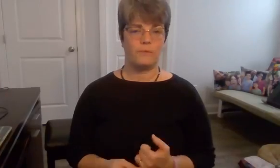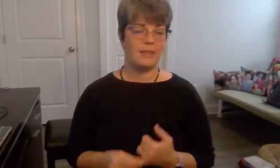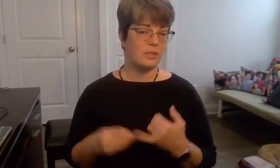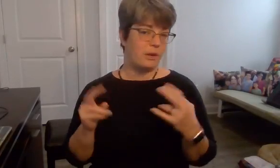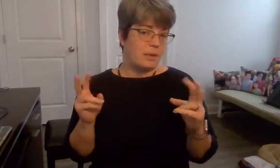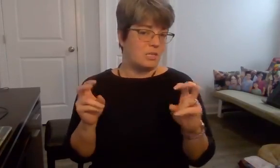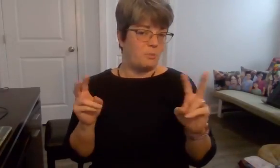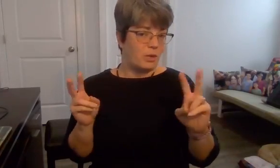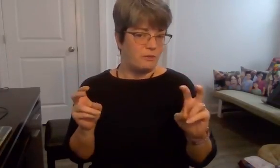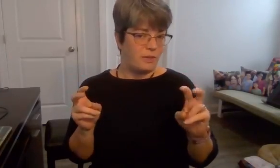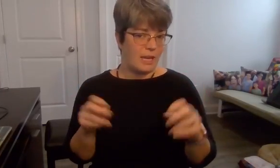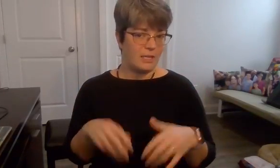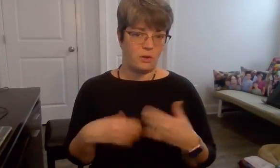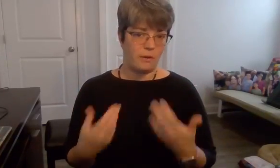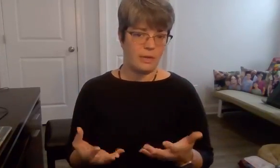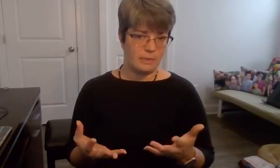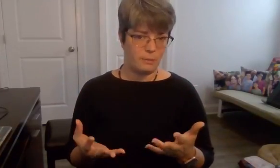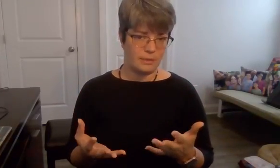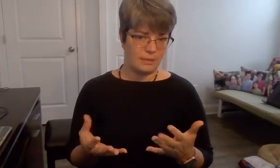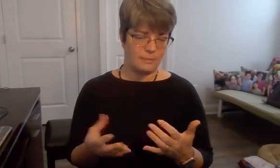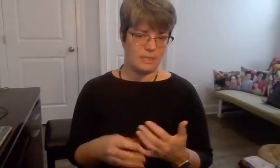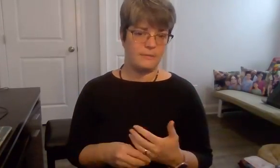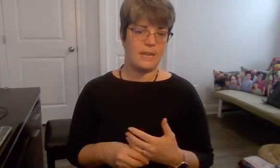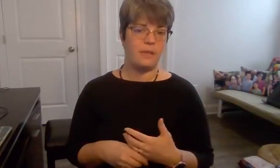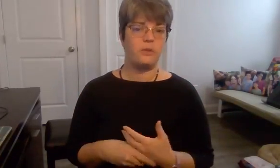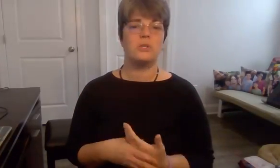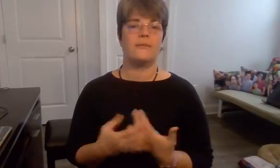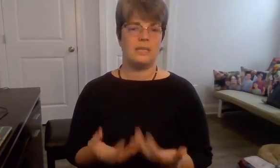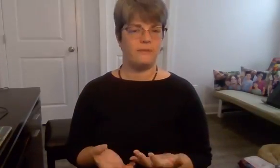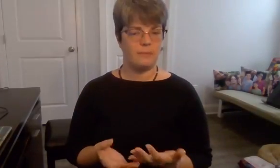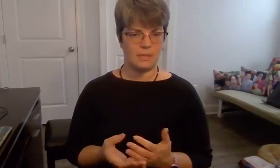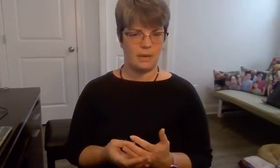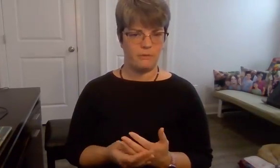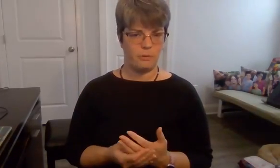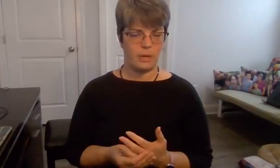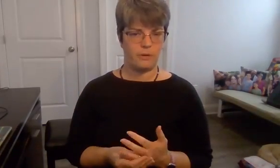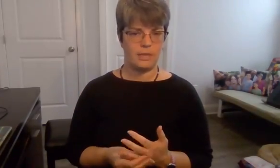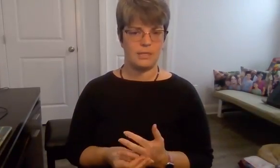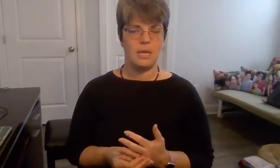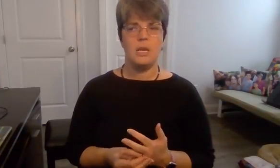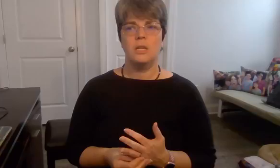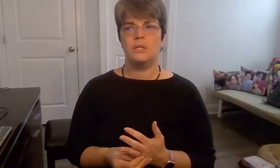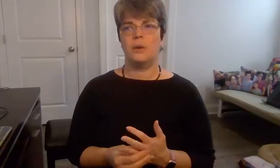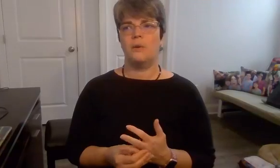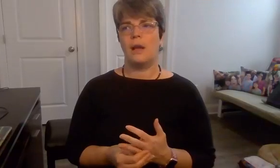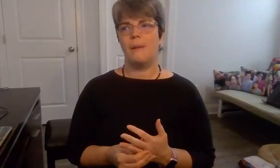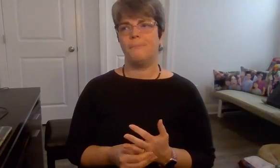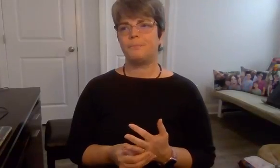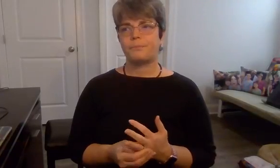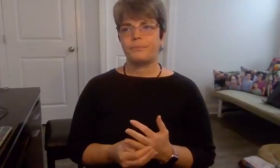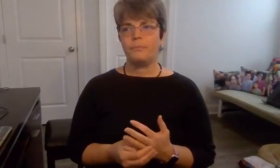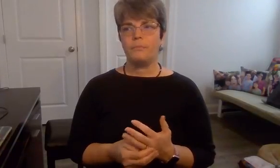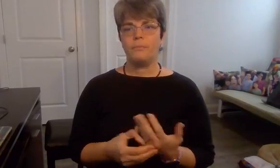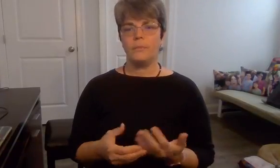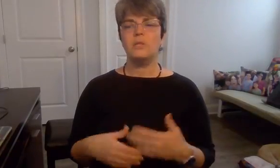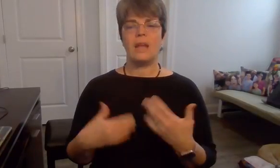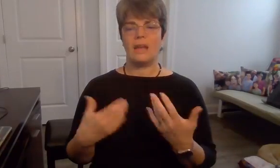that's called an expressive gaze. They're already expressing themselves. Now you just have to give them the sign for whatever it is. So yeah, if